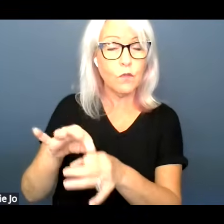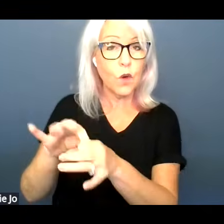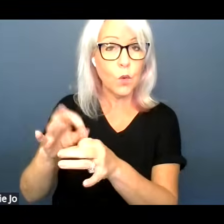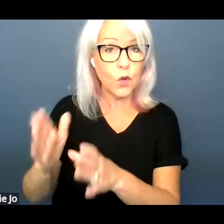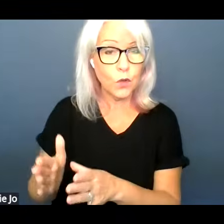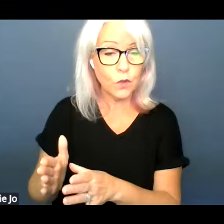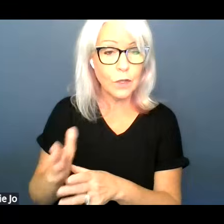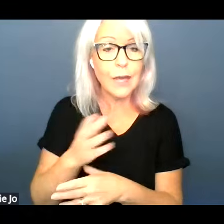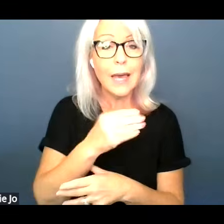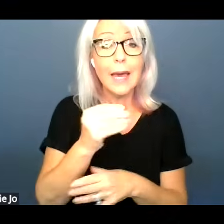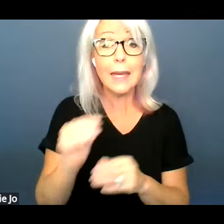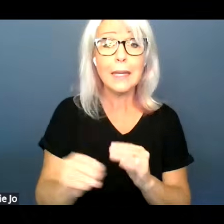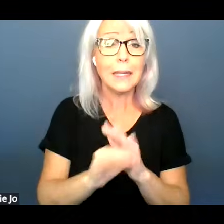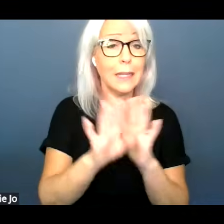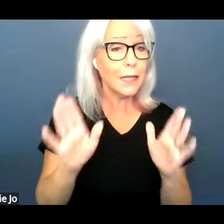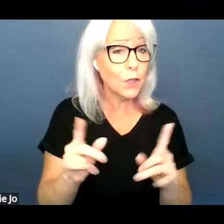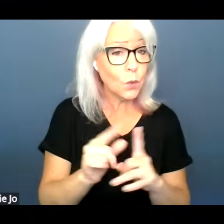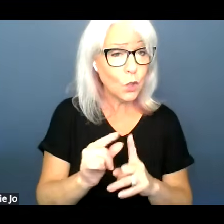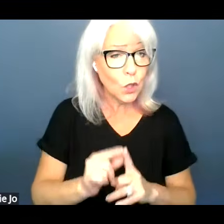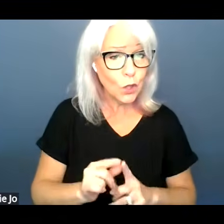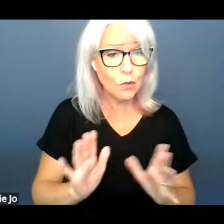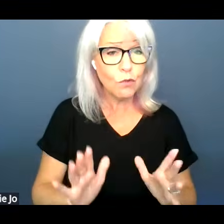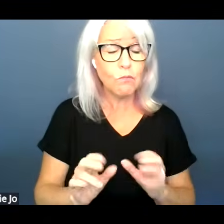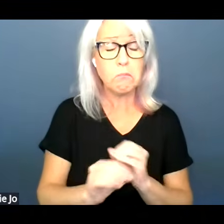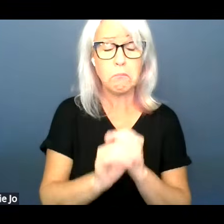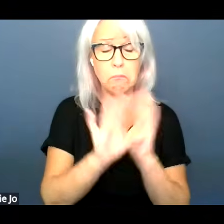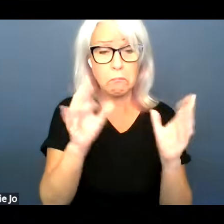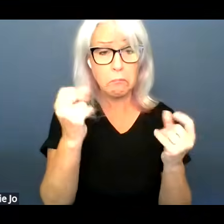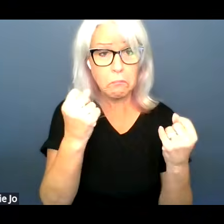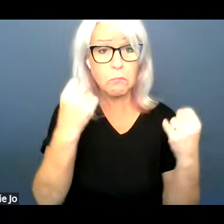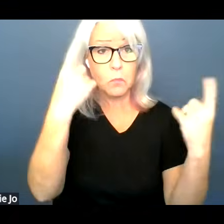using words that have a common everyday meaning to the general public.